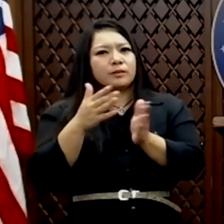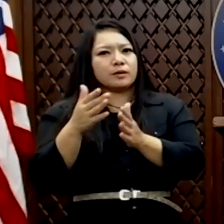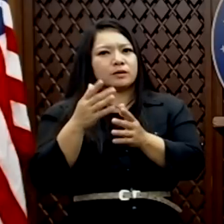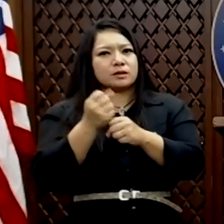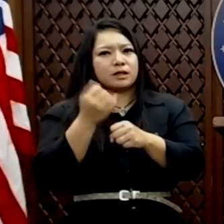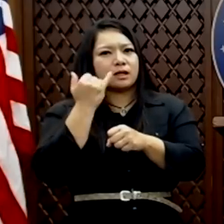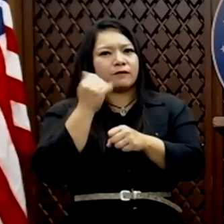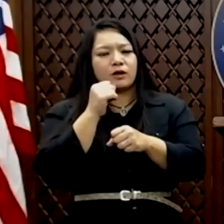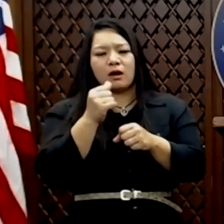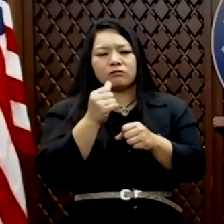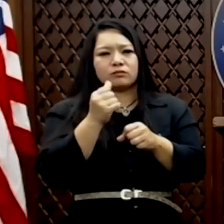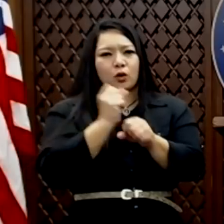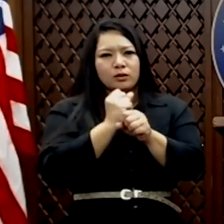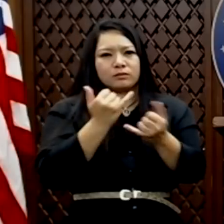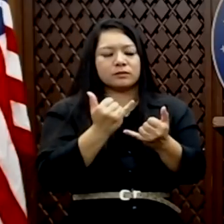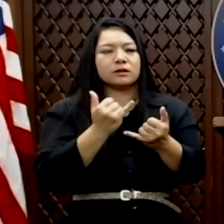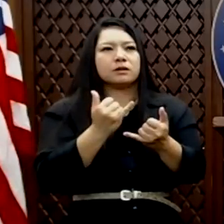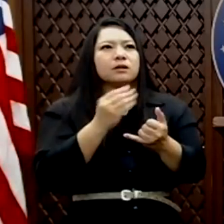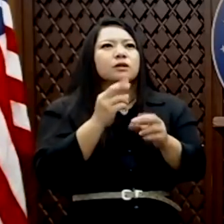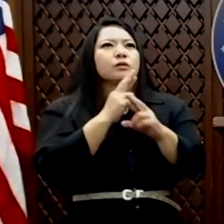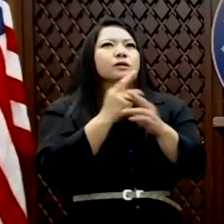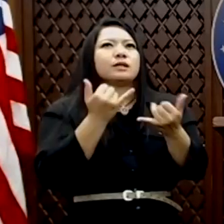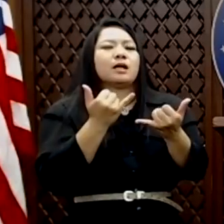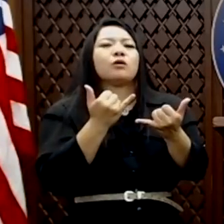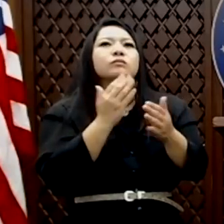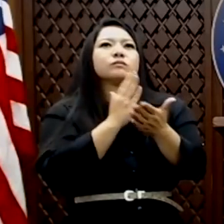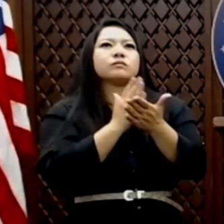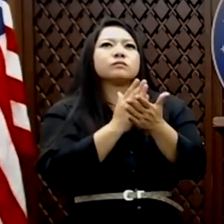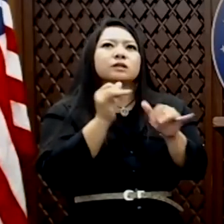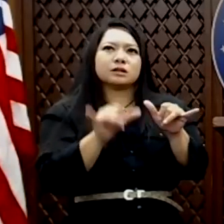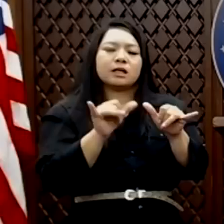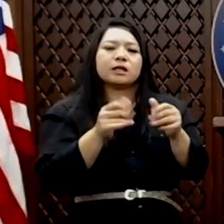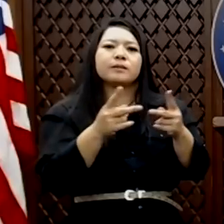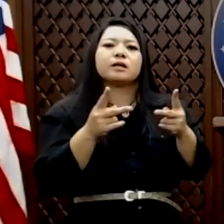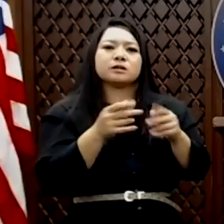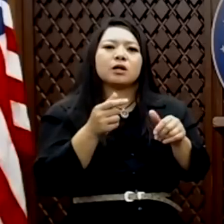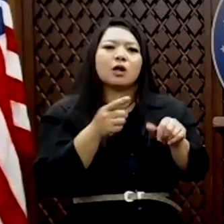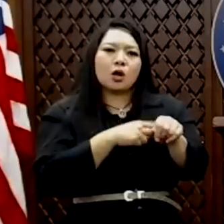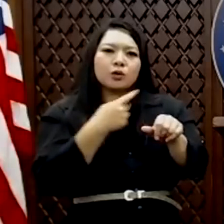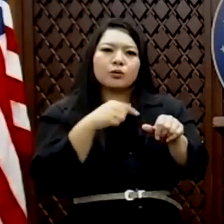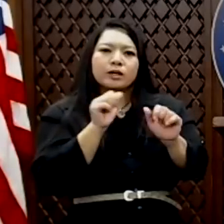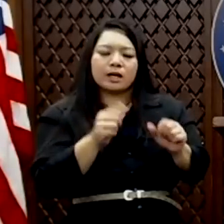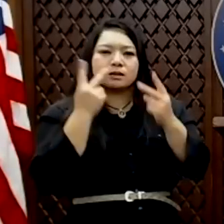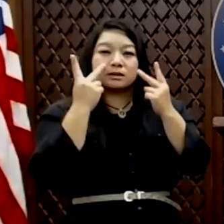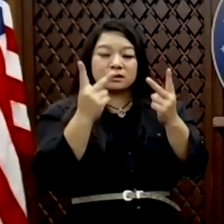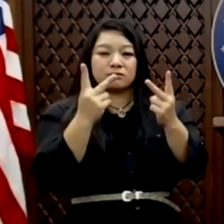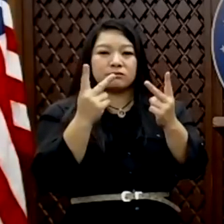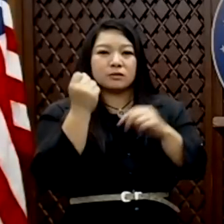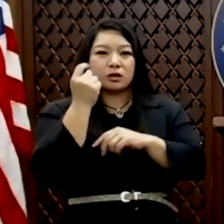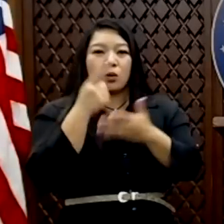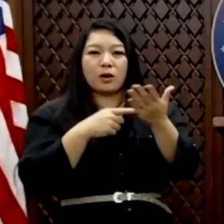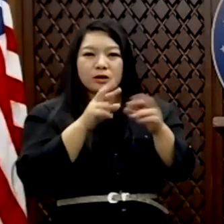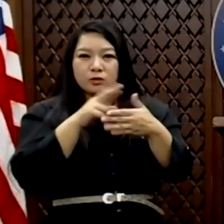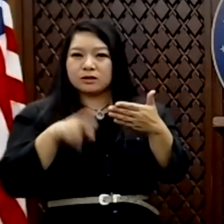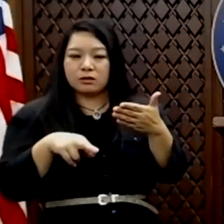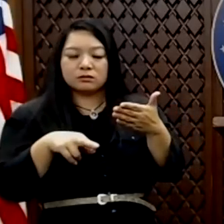ineffective? So the restrictions are stayed in place as long as we can see what the